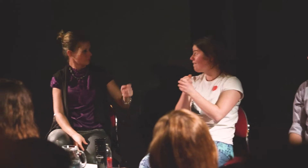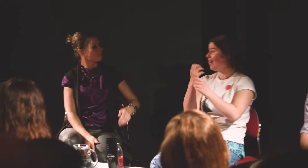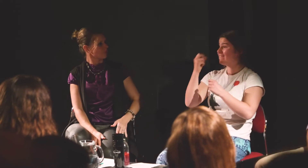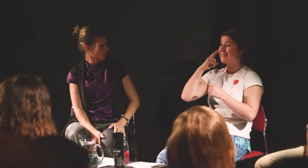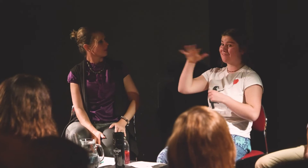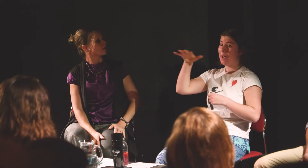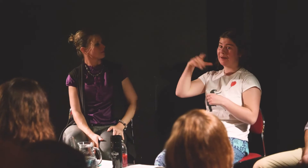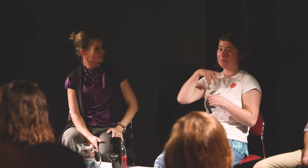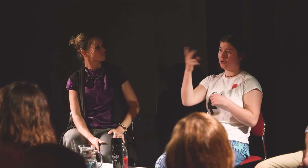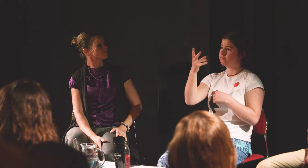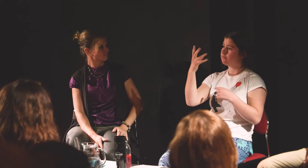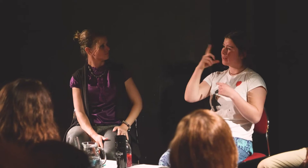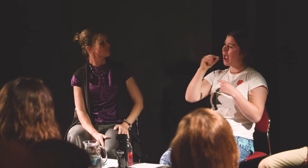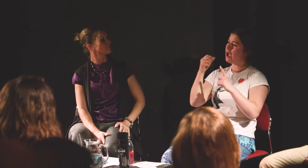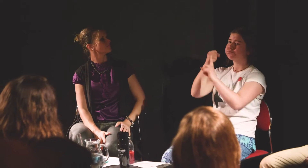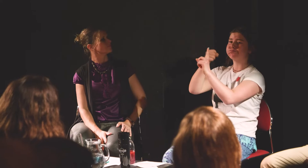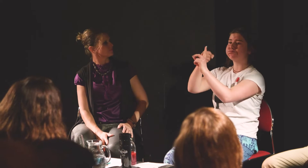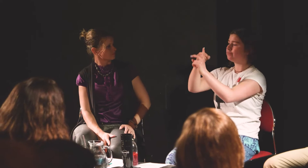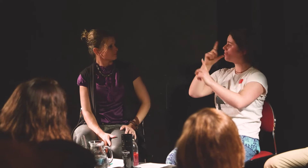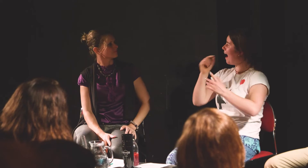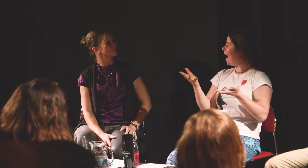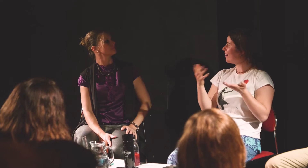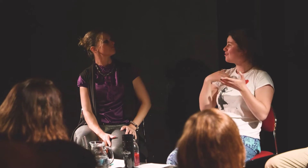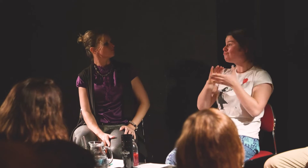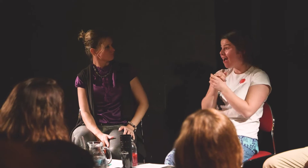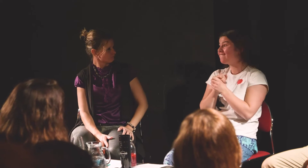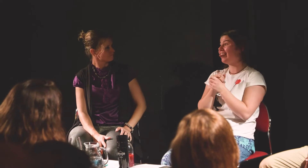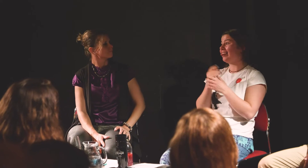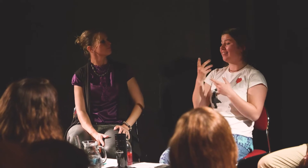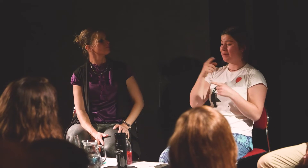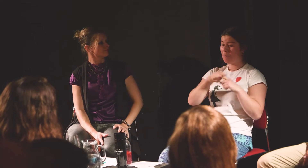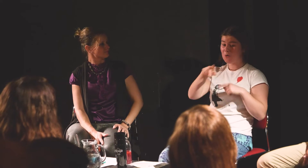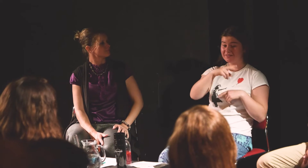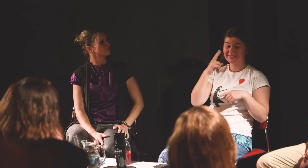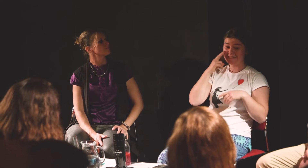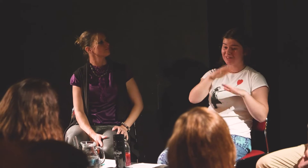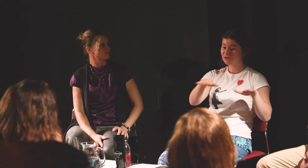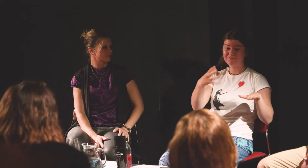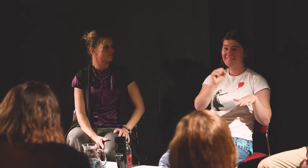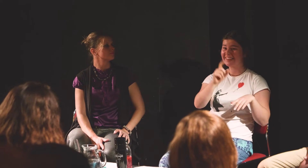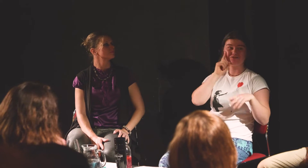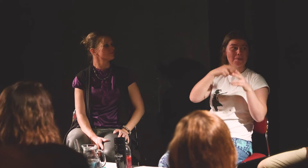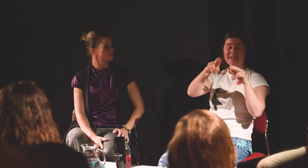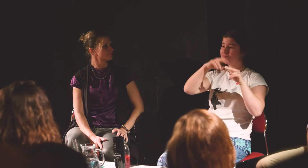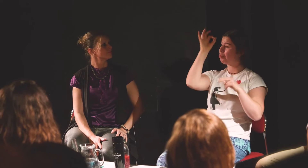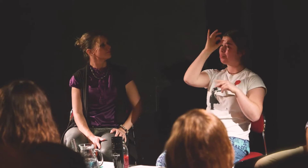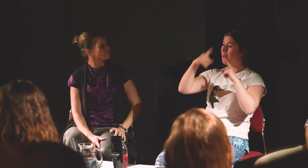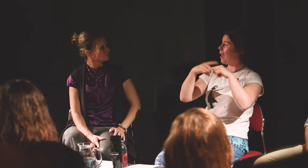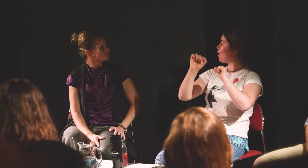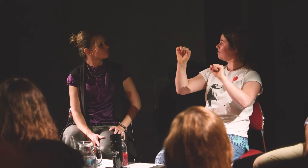Yeah, so I really appreciated having that deaf family who could fight for me to have access. I appreciate the time that they put in there, because the rest of those deaf children